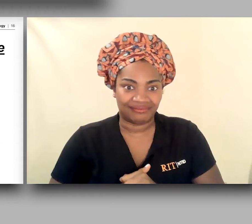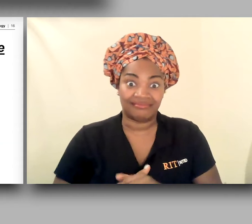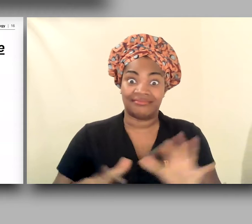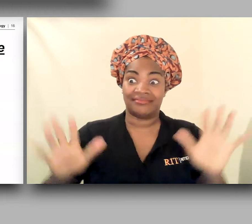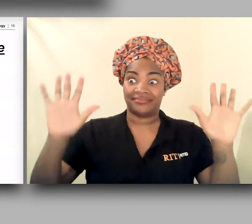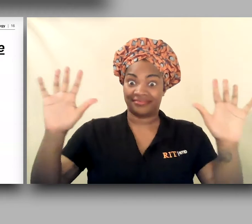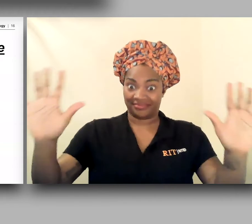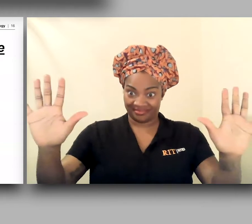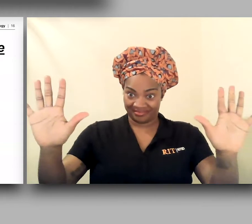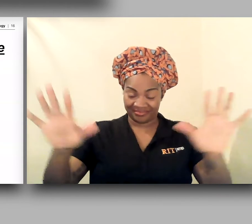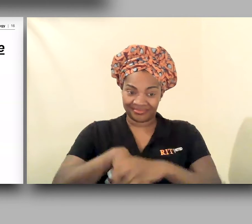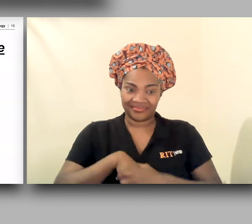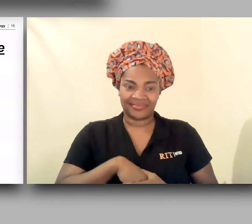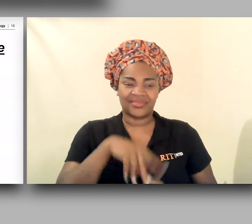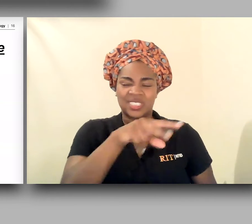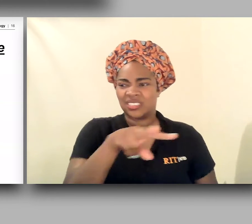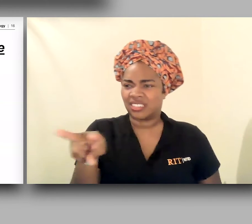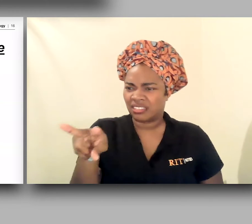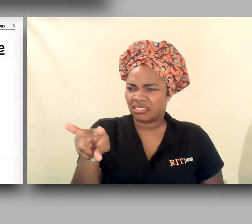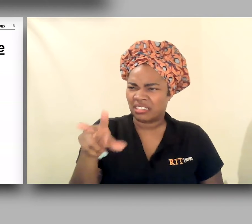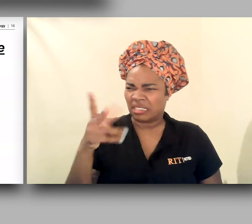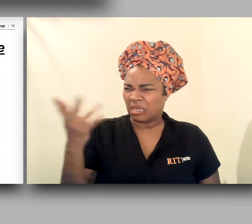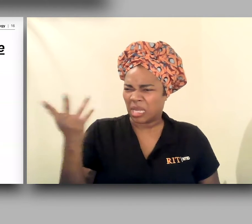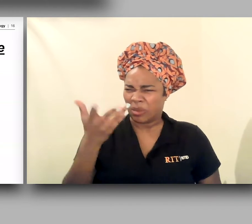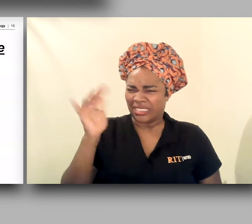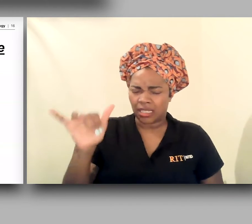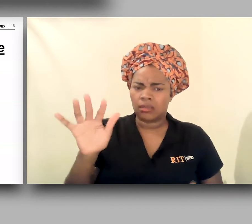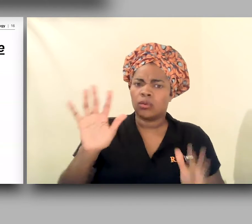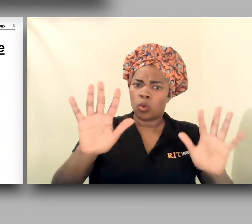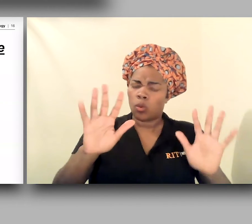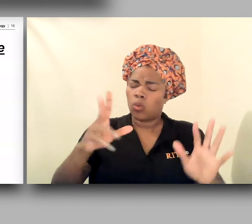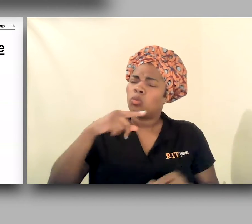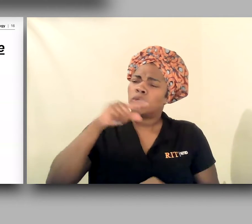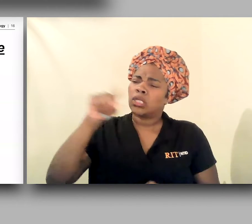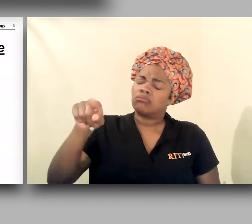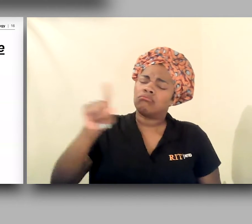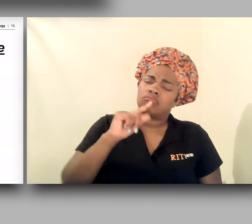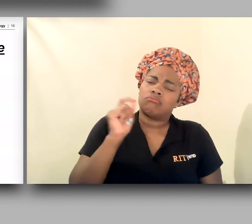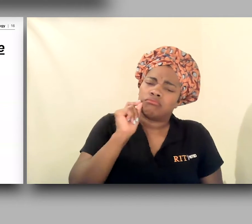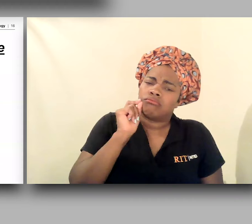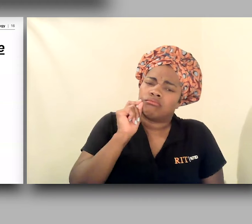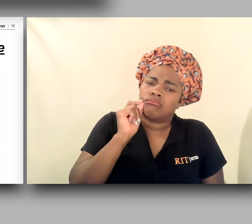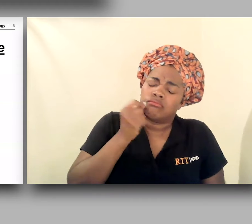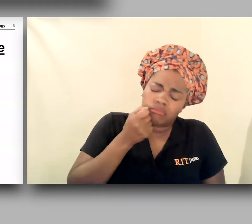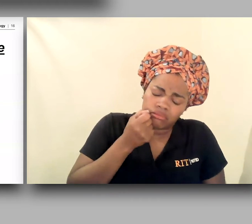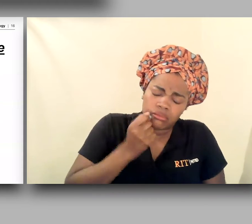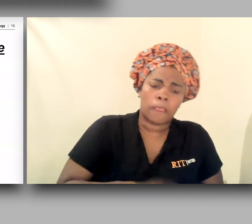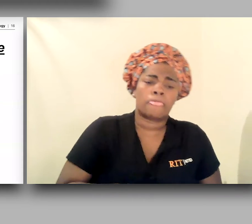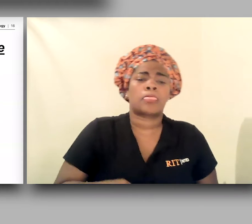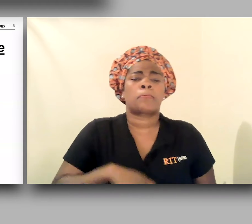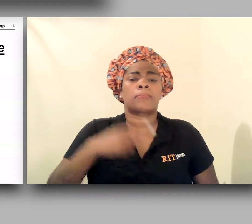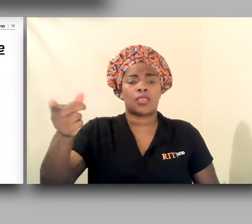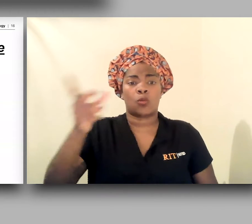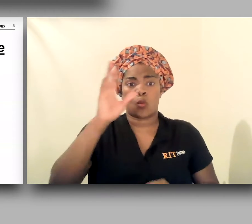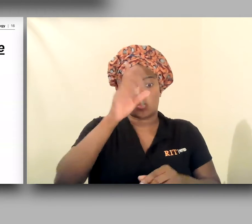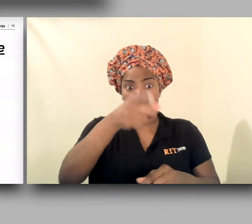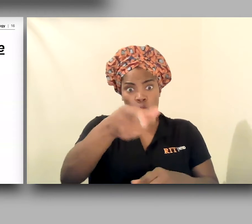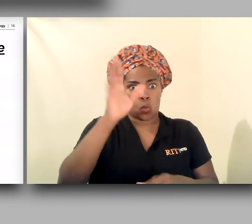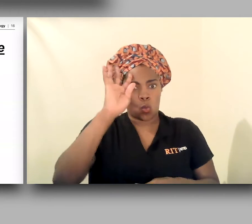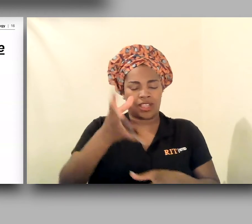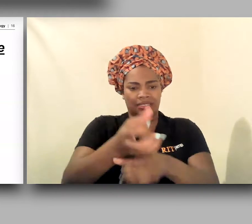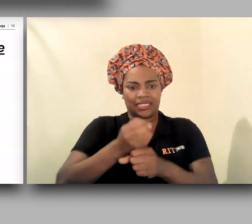You might be looking at that and going, what is that? It's a really cool surprise. You get 3